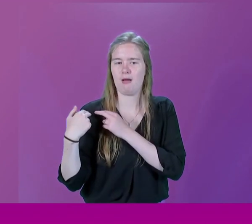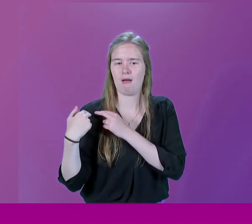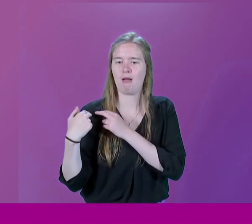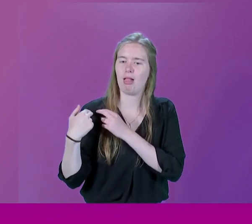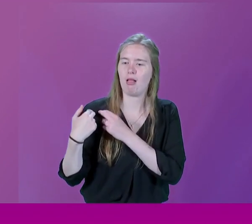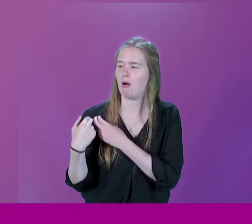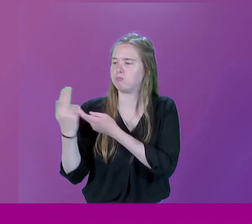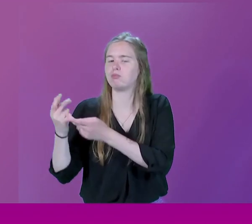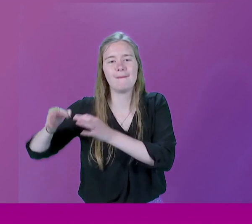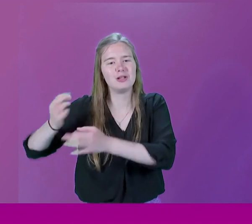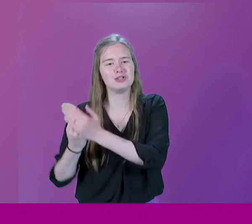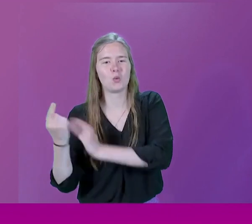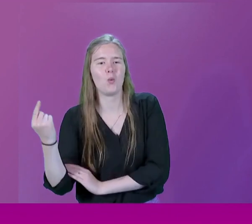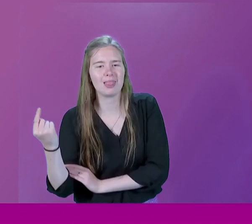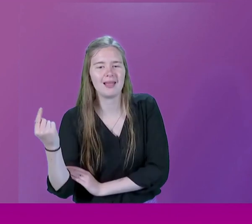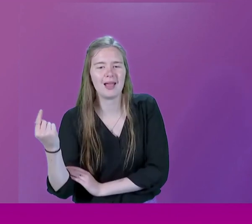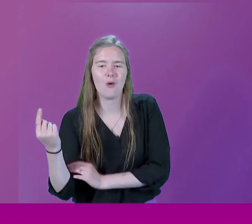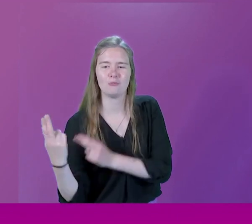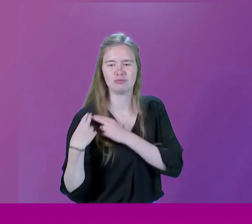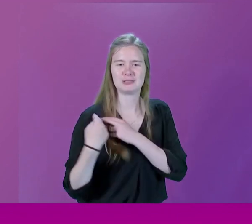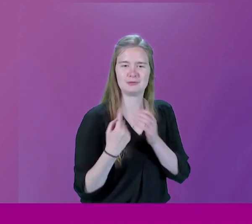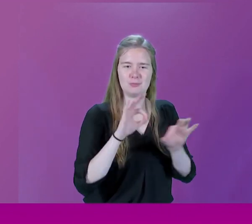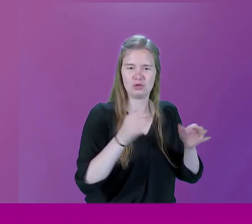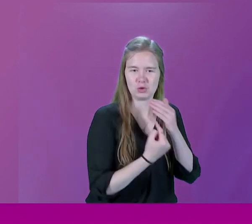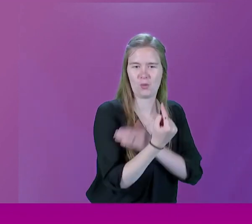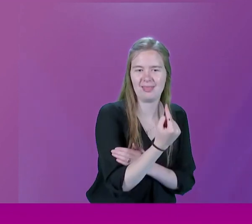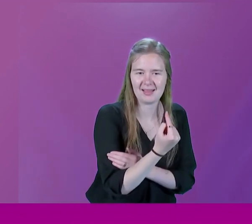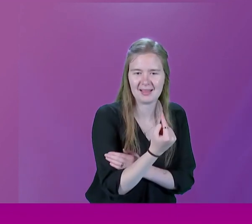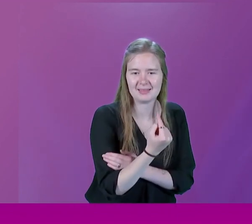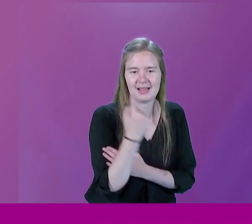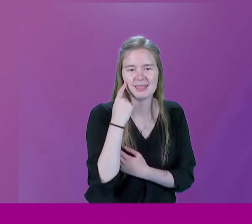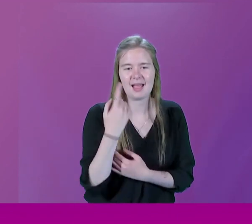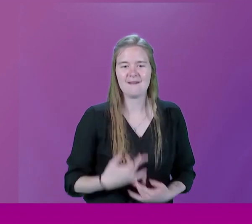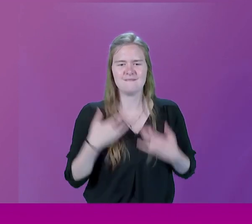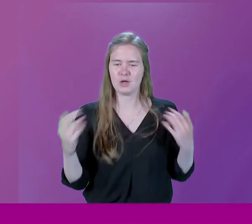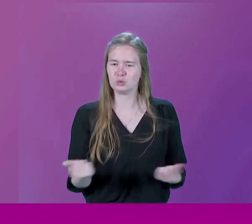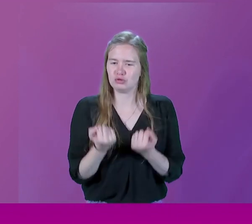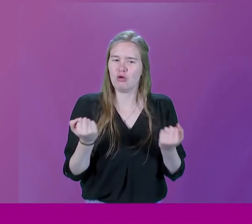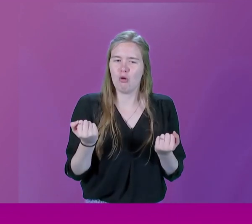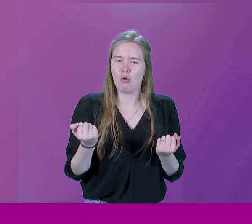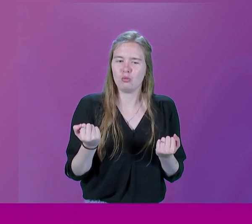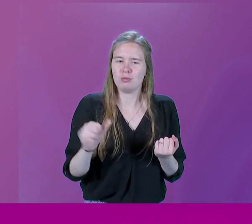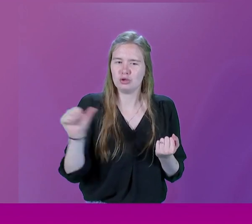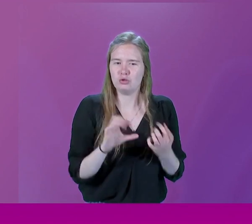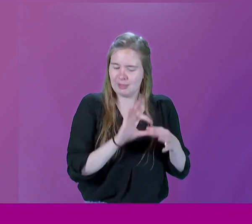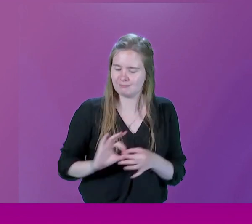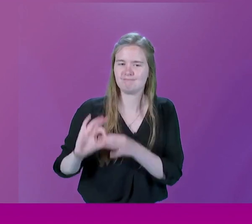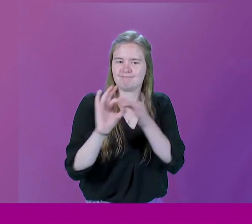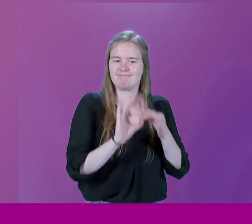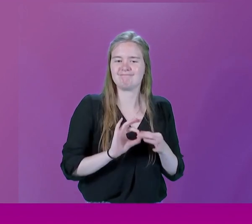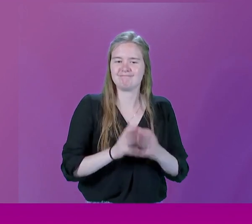the responsibility of the politicians or musicians and so on. I feel quite strongly about that,